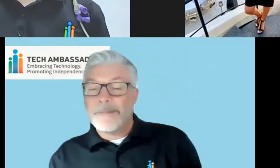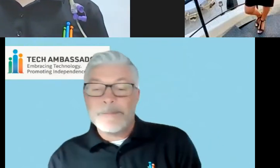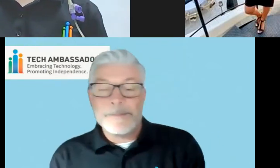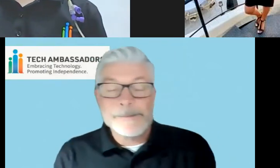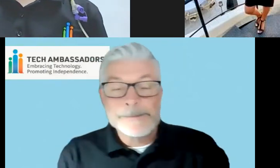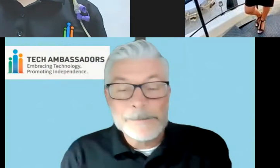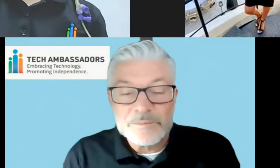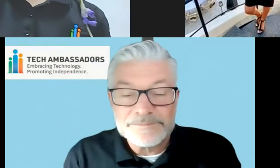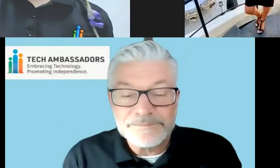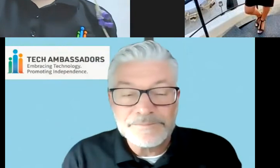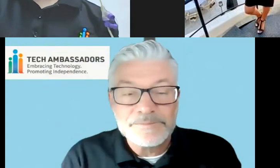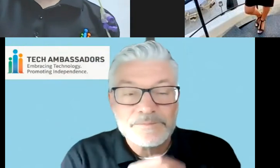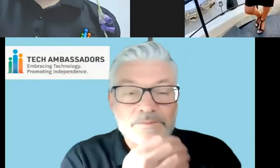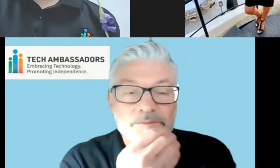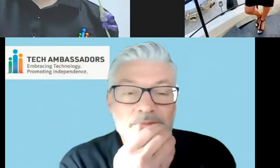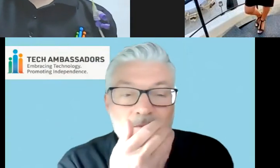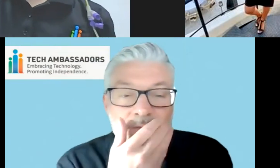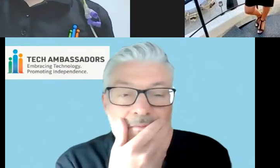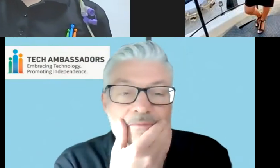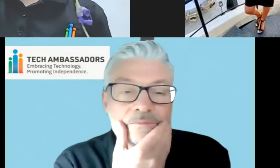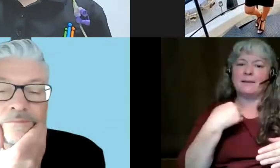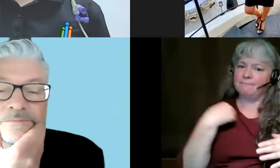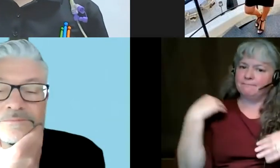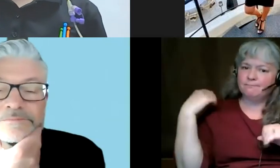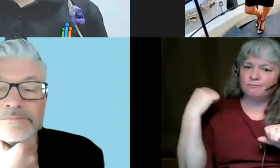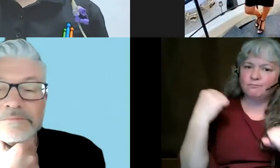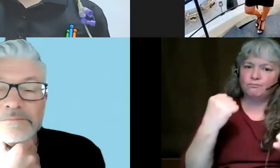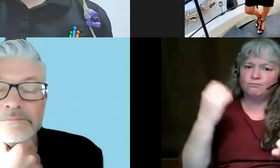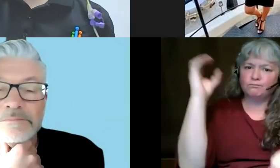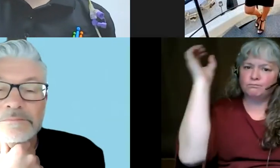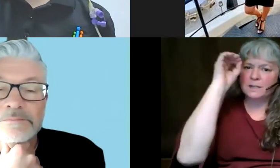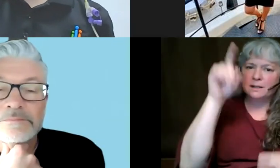on. I have very strong opinions on a lot of the things